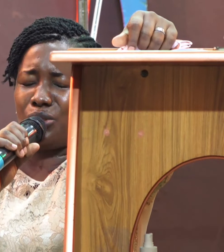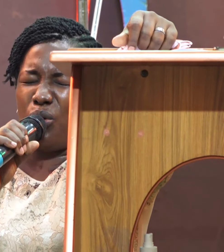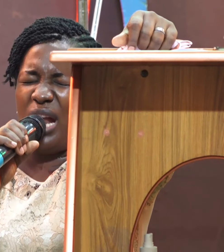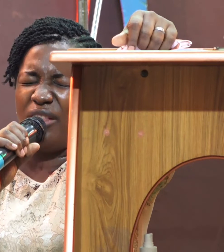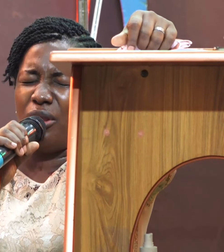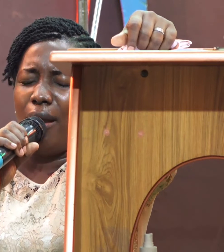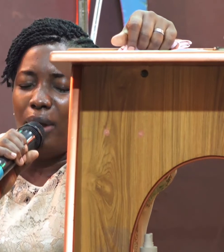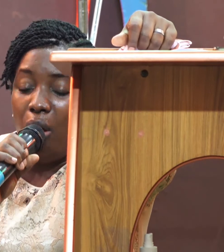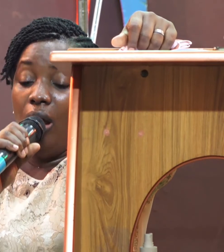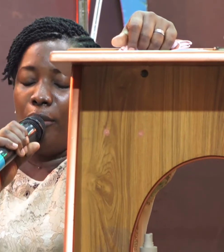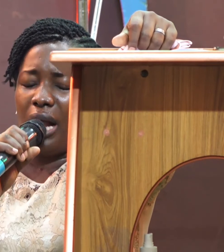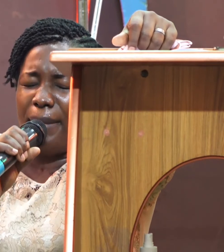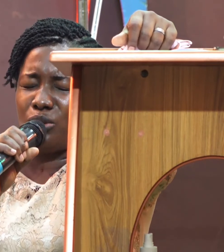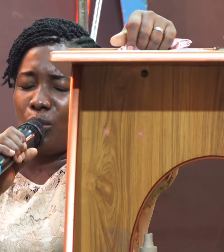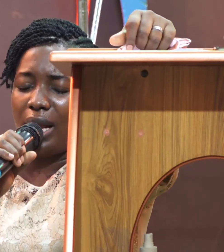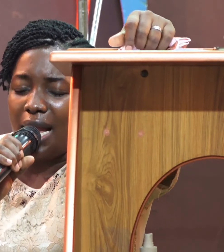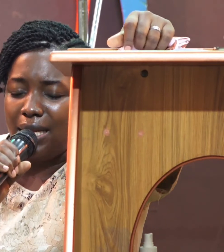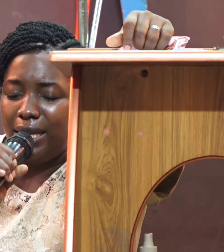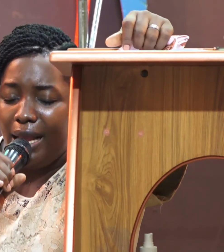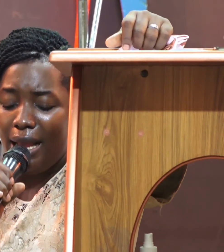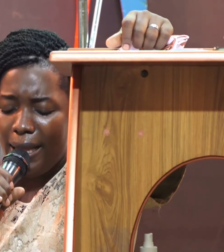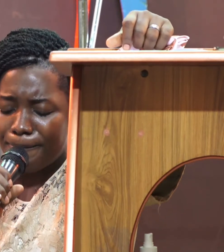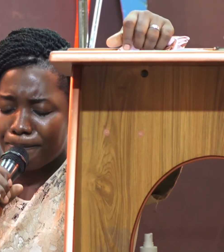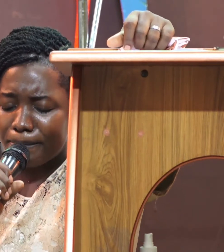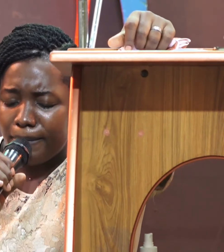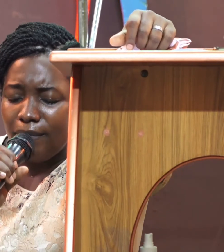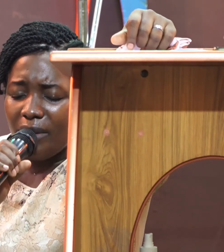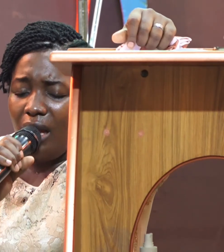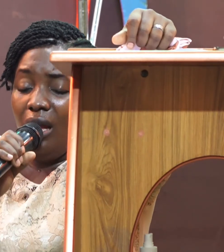nga tetukola nnyombo mukama tukwegayiridde